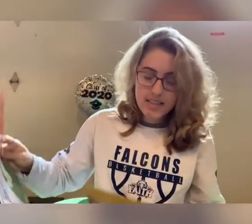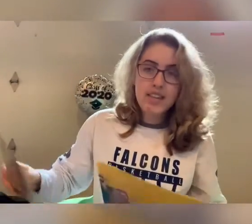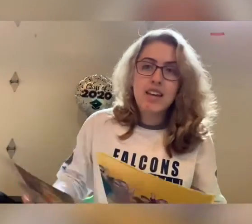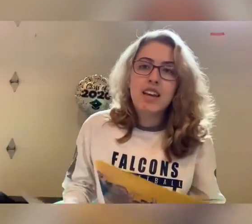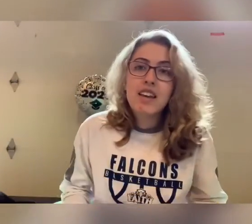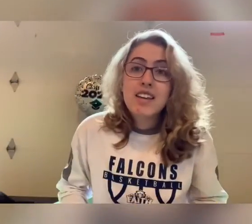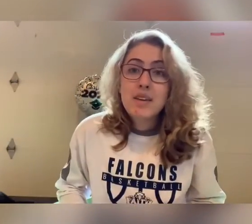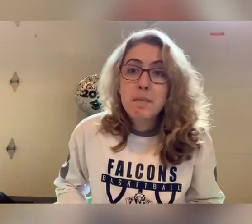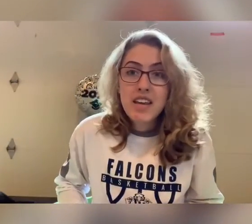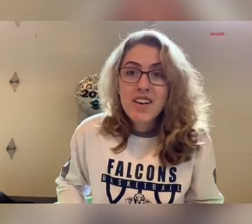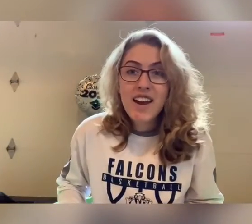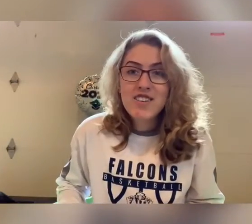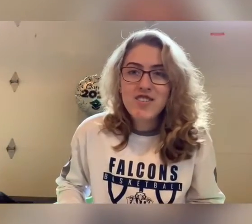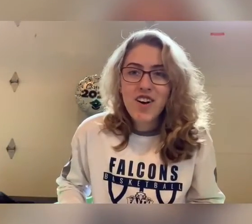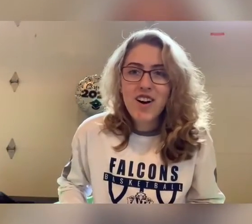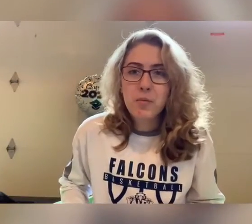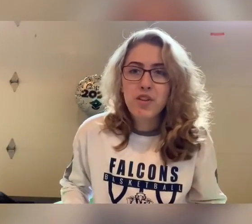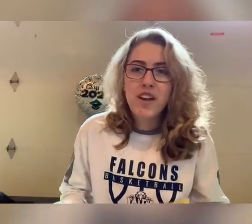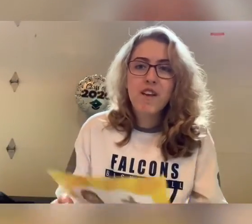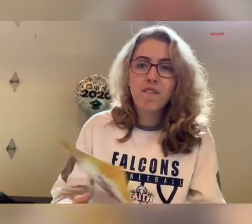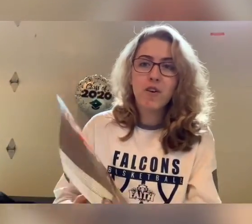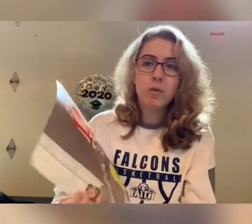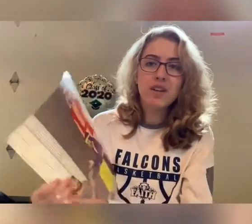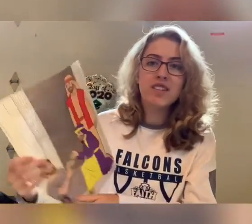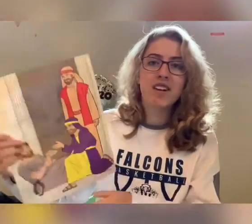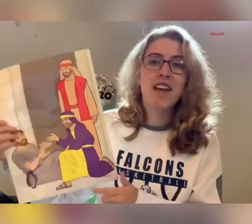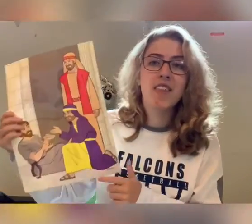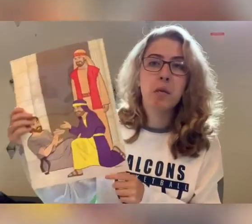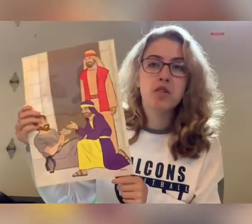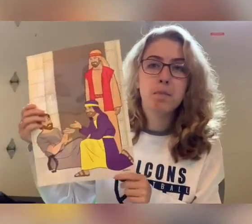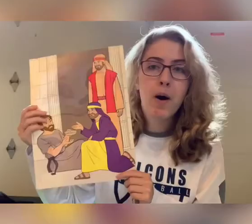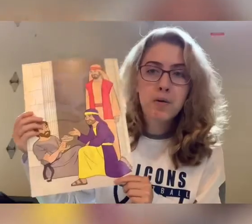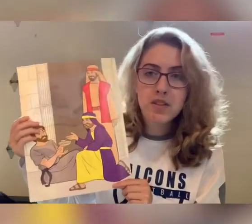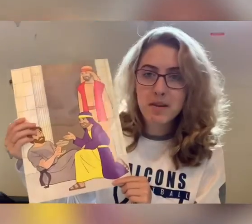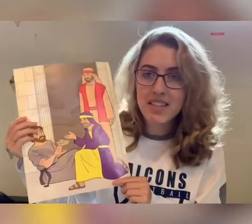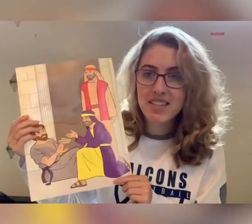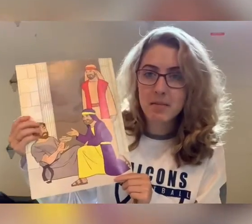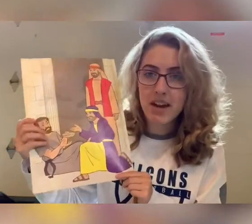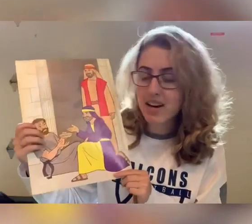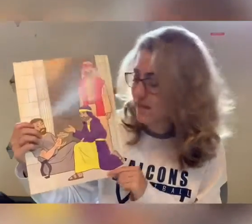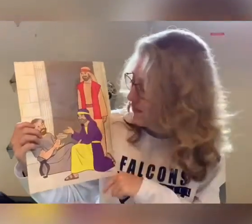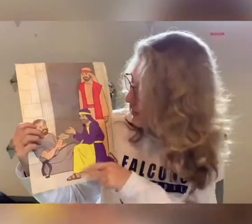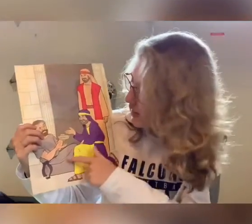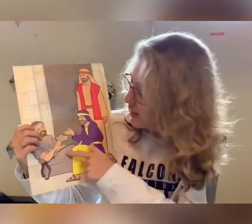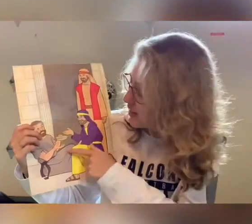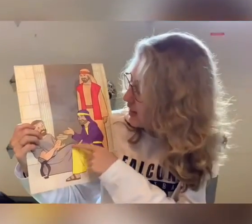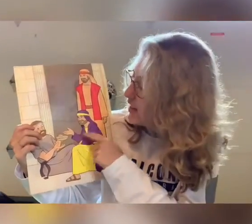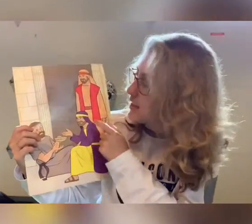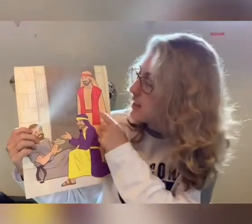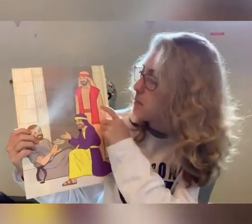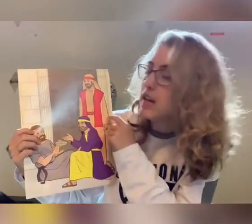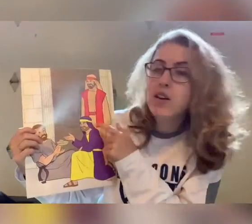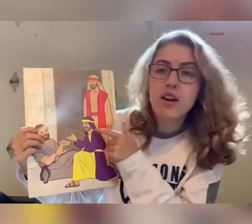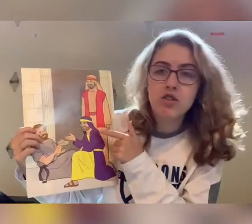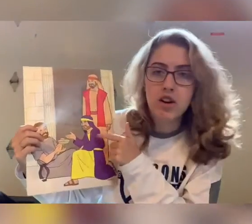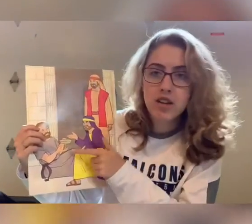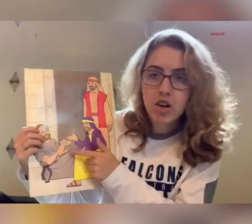See, Peter and John were there for a reason, and they were supposed to meet this man. See, this is Peter and John talking